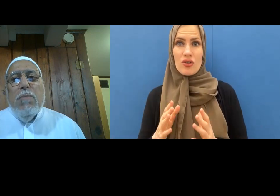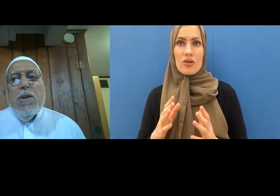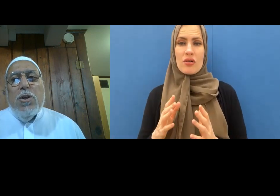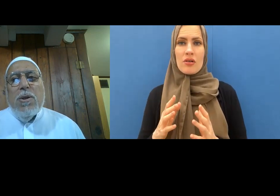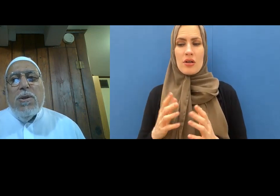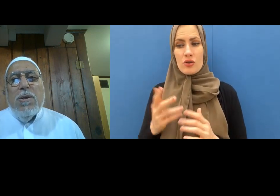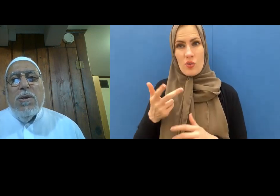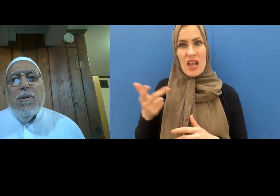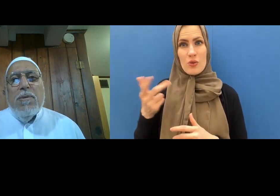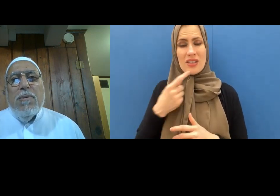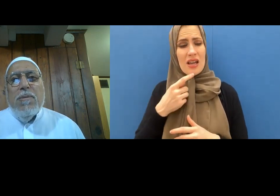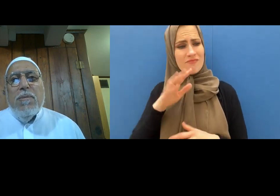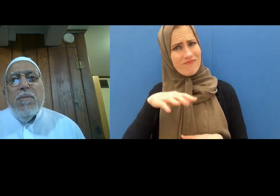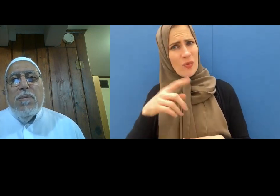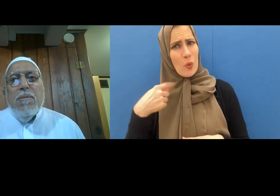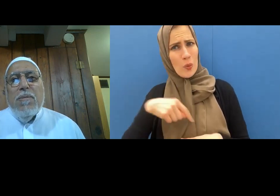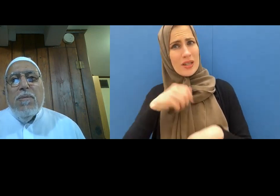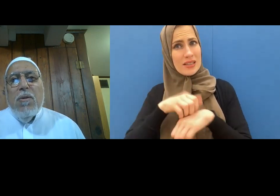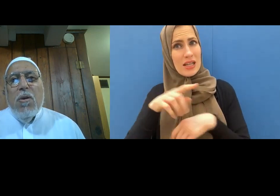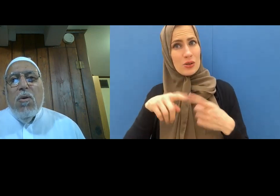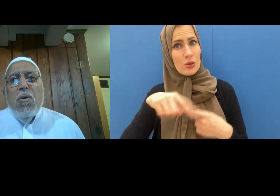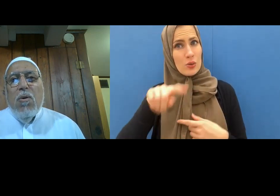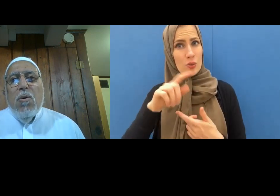as messengers.